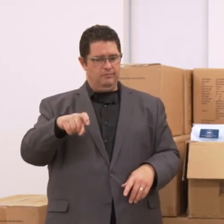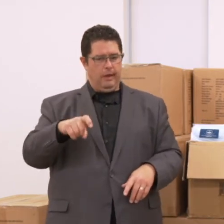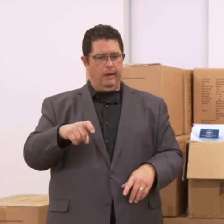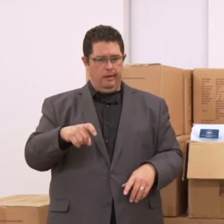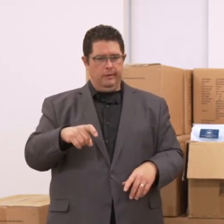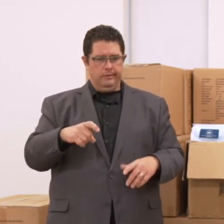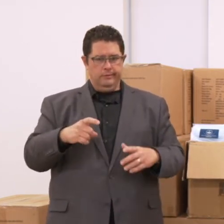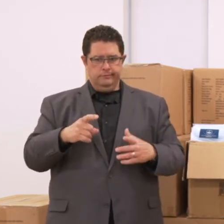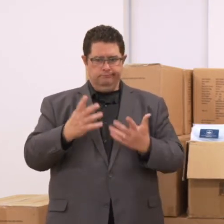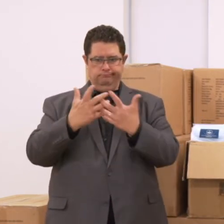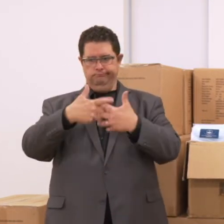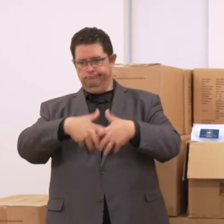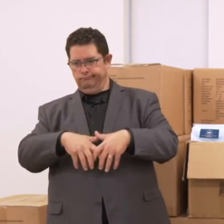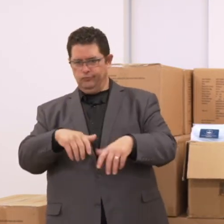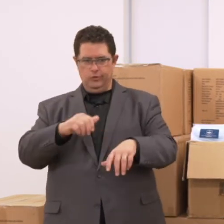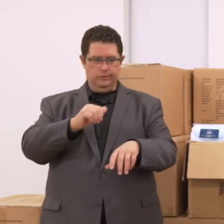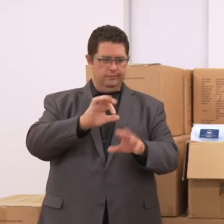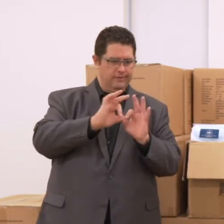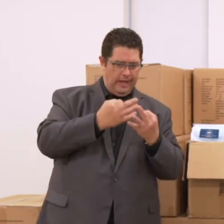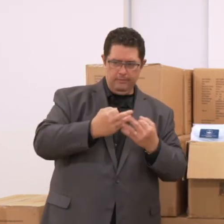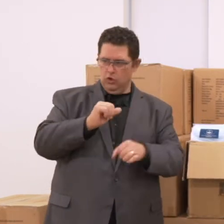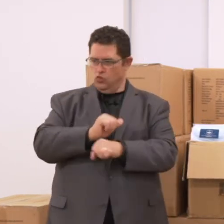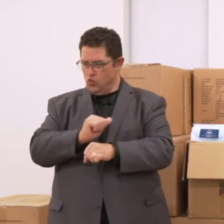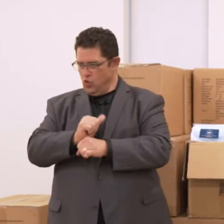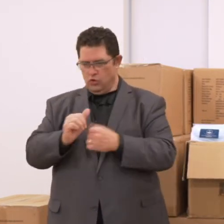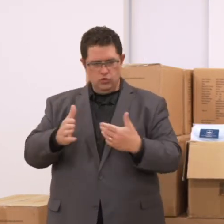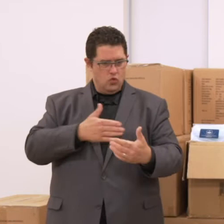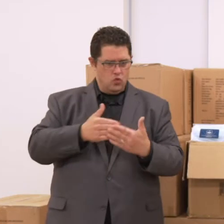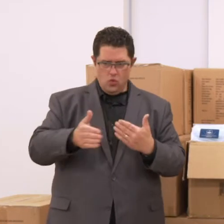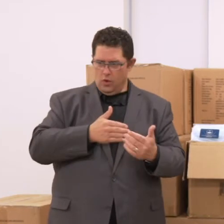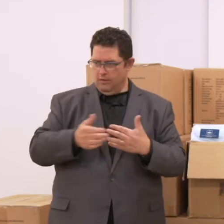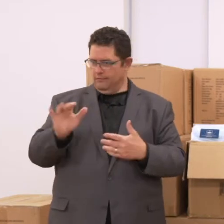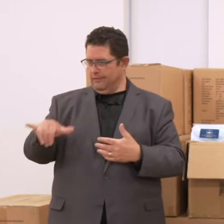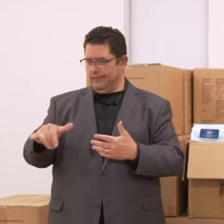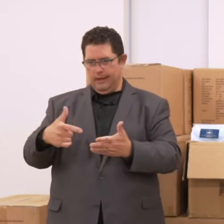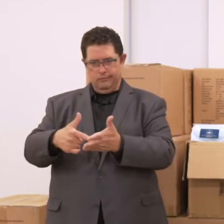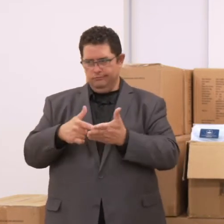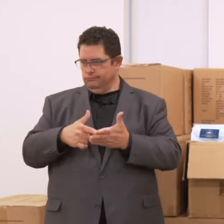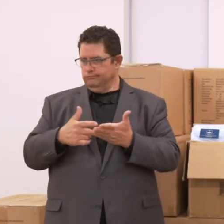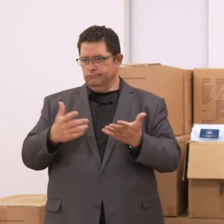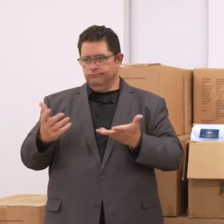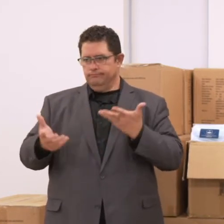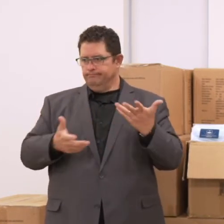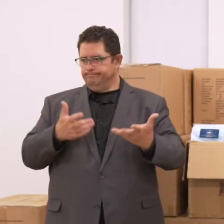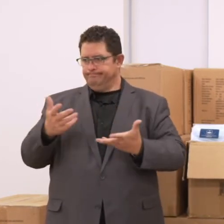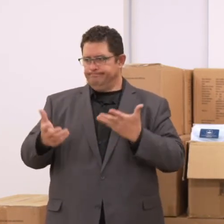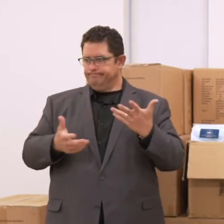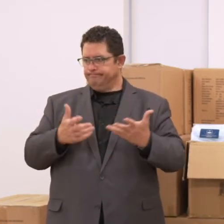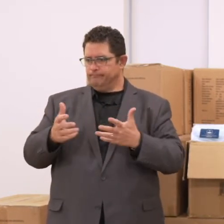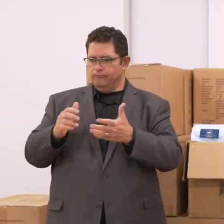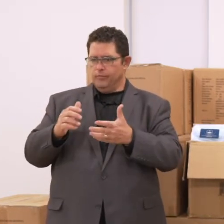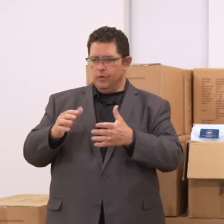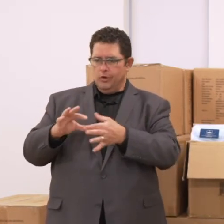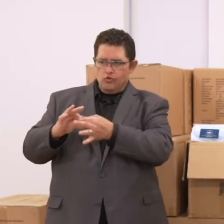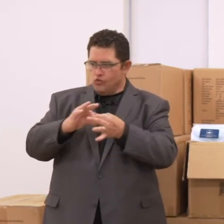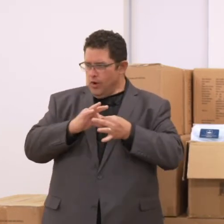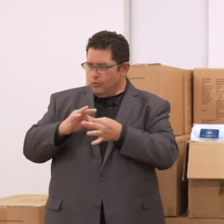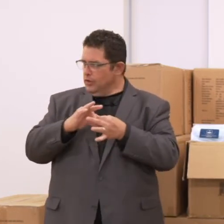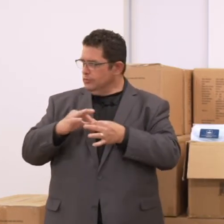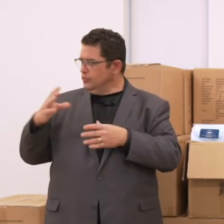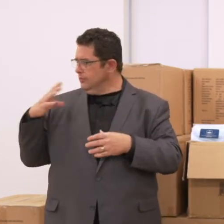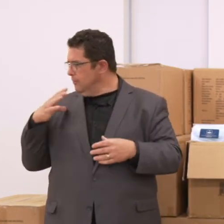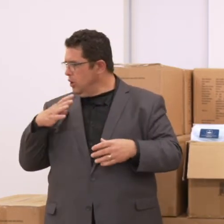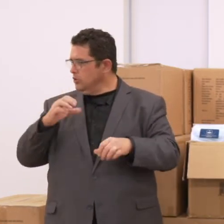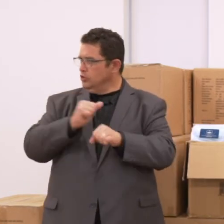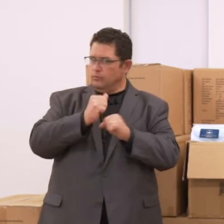with their family and their work. So whatever that takes to that's you know, a cooperation between an employer and an